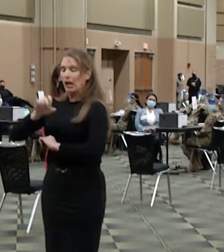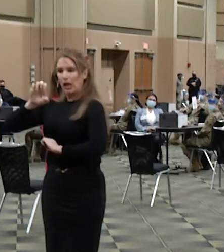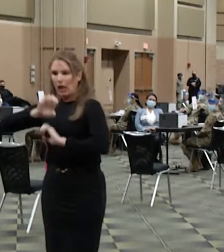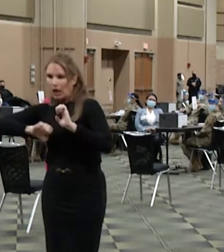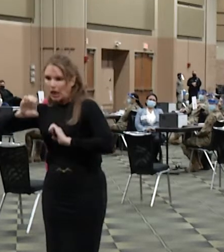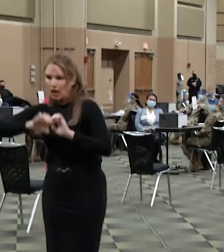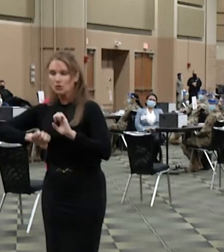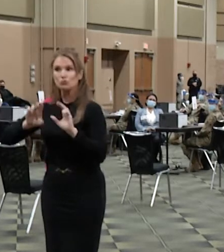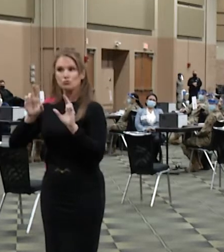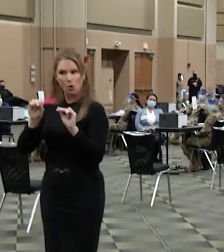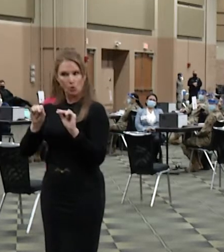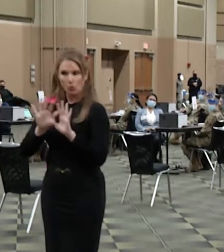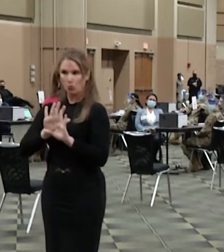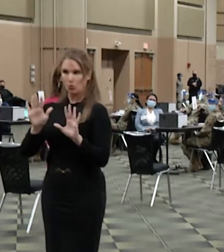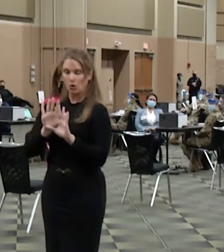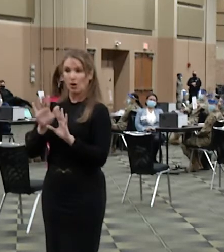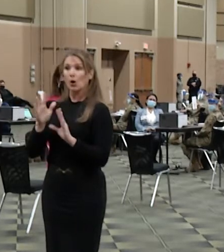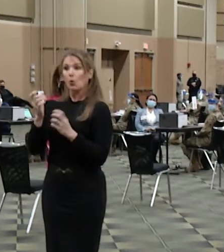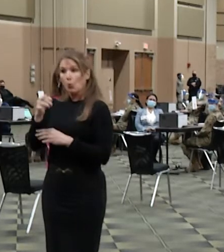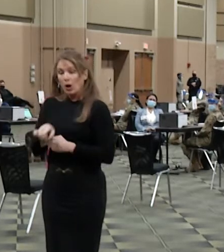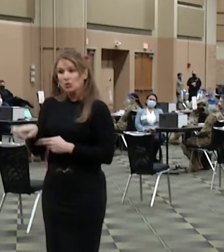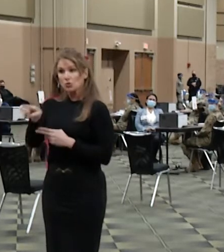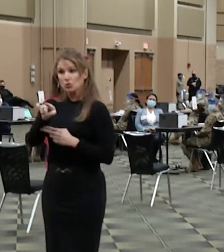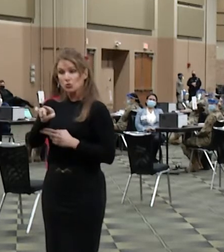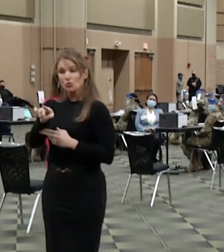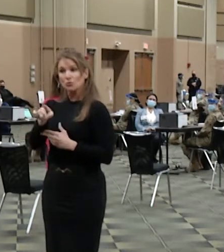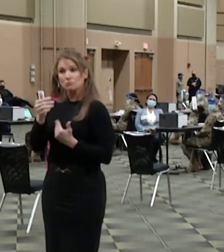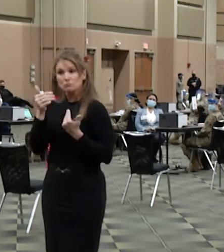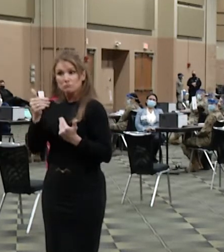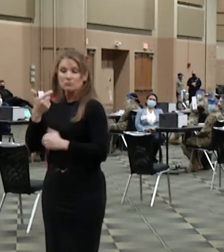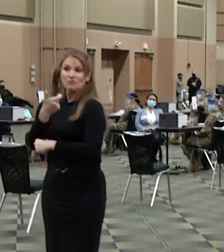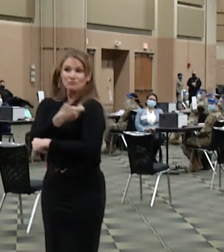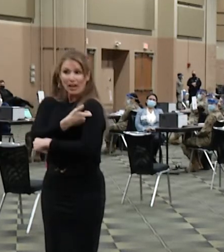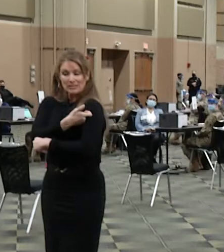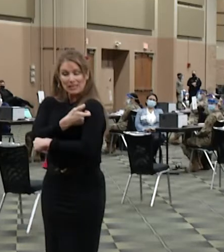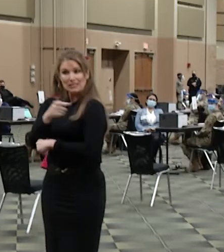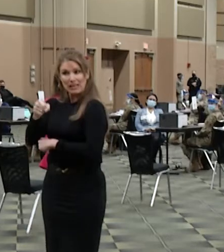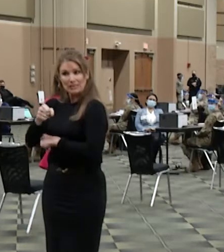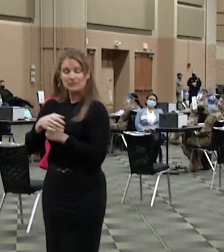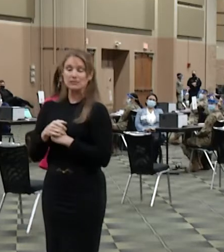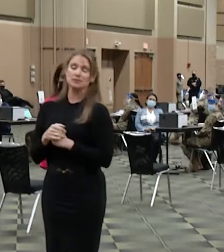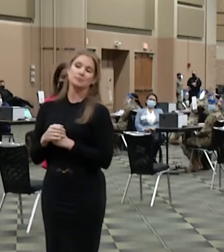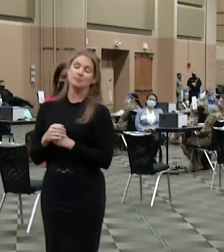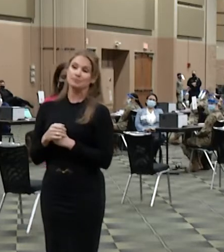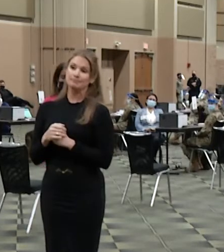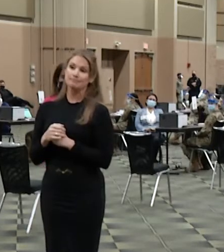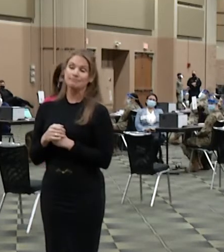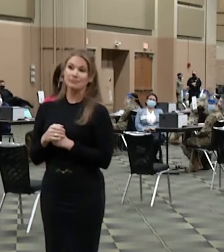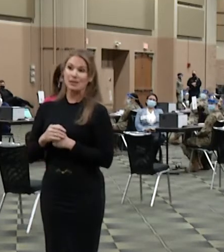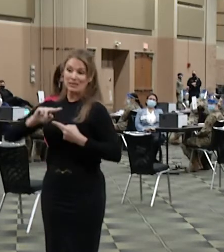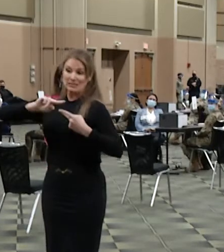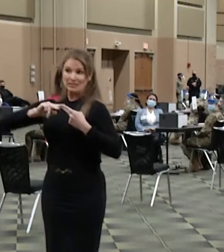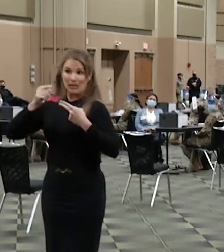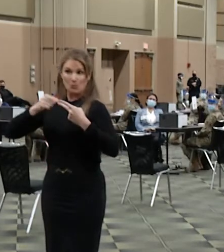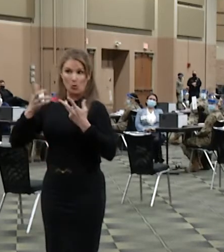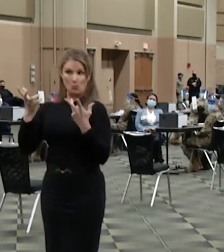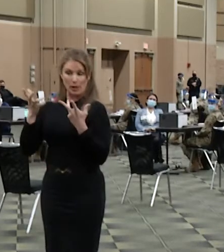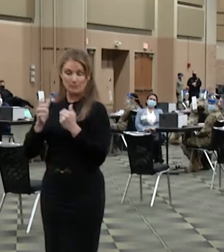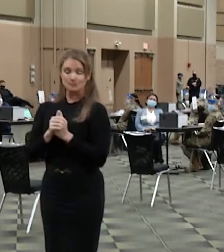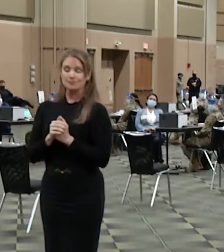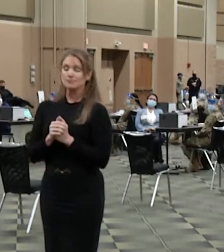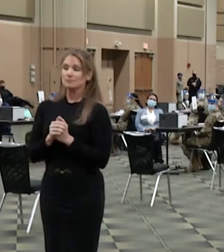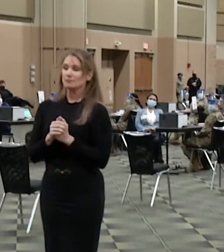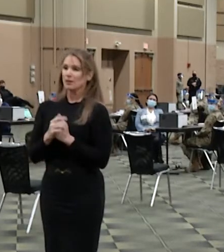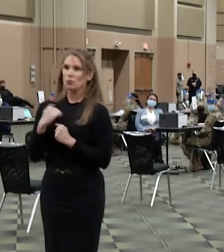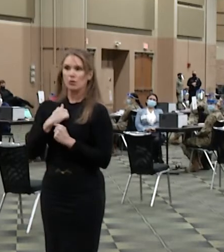that. And so we want you to get vaccinated, right? Now, the second point is that